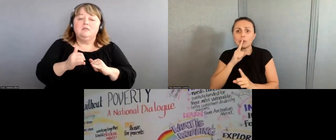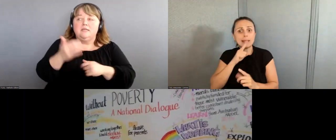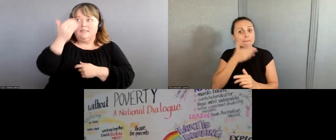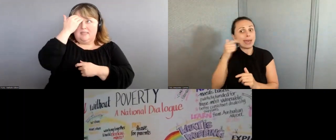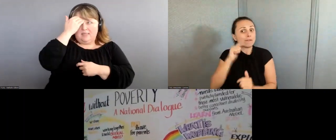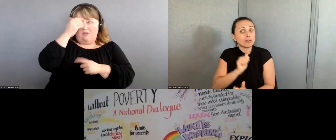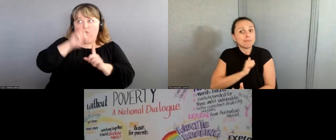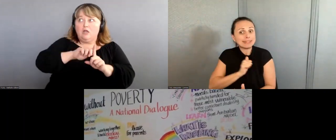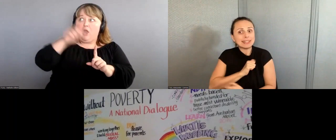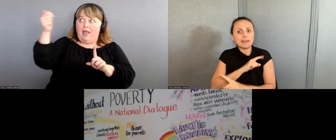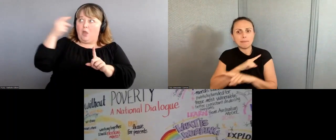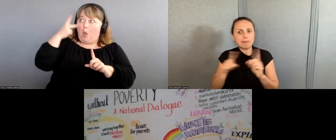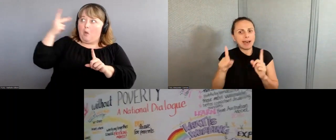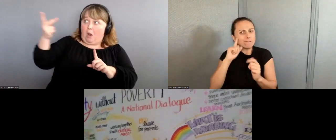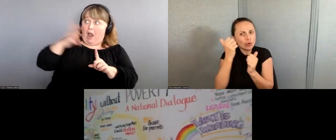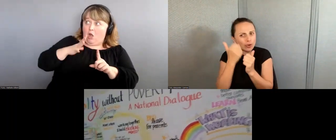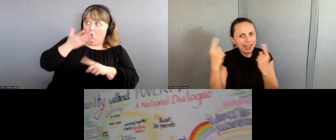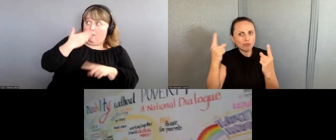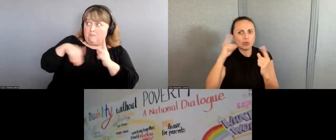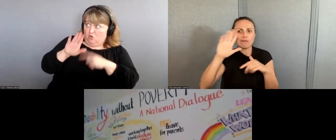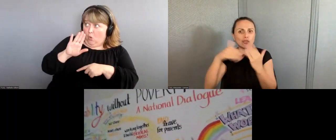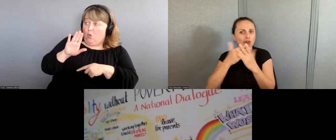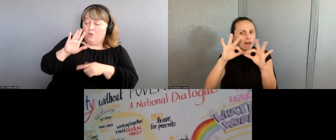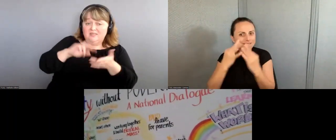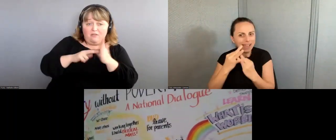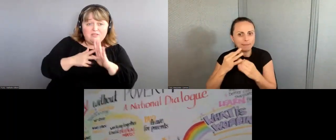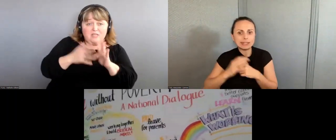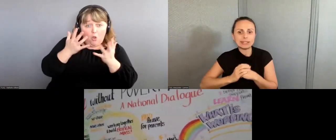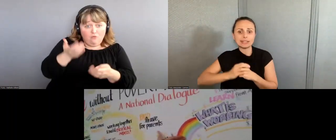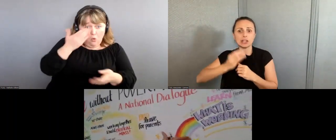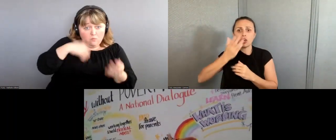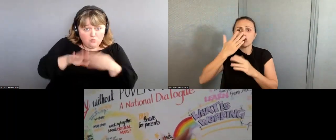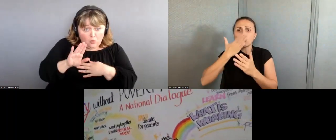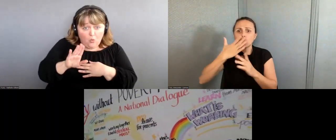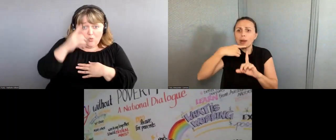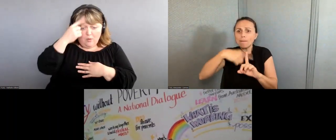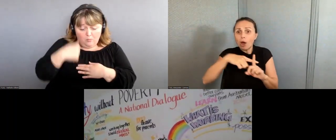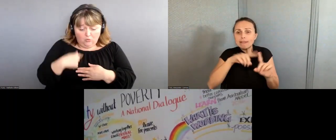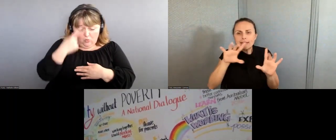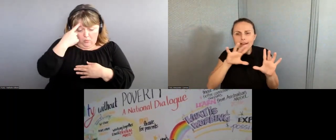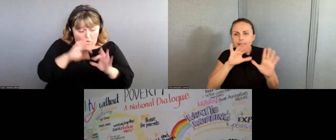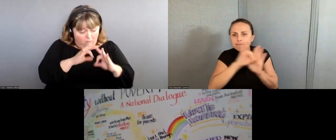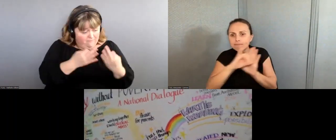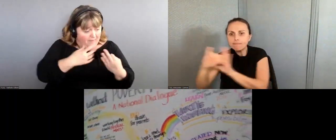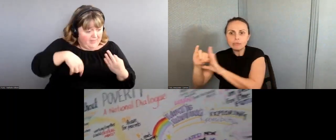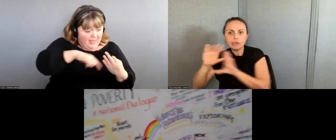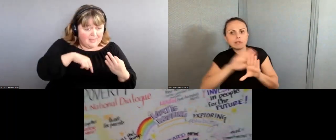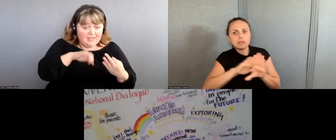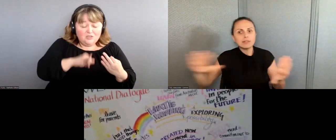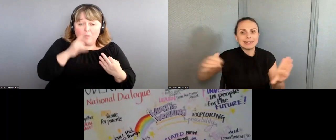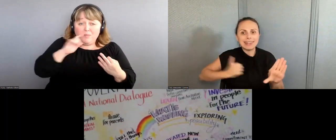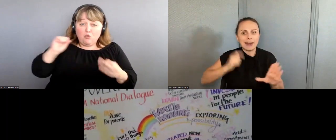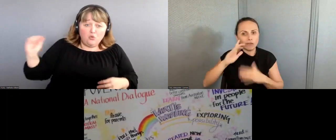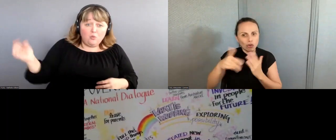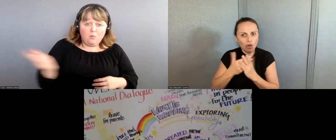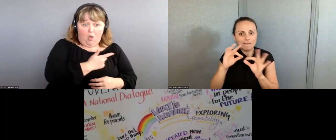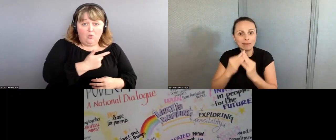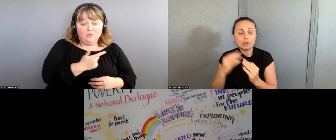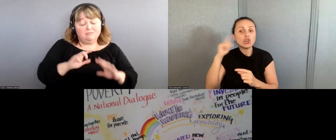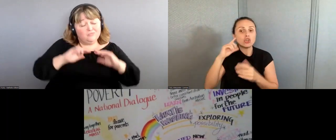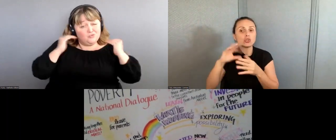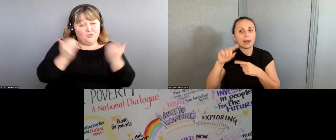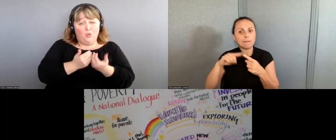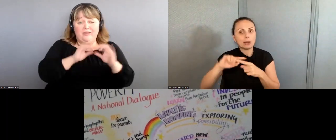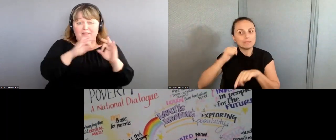but for everybody, for all families, pulling the good things across the country for all families. We heard the story of creating